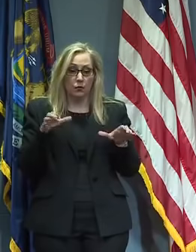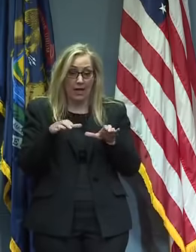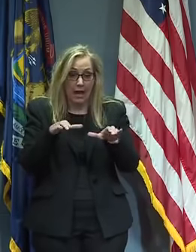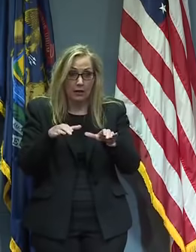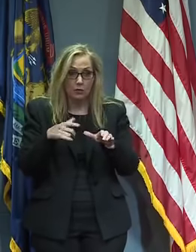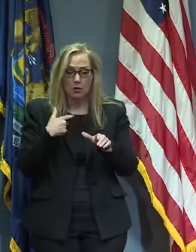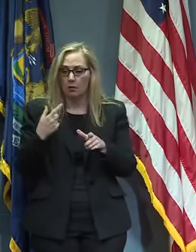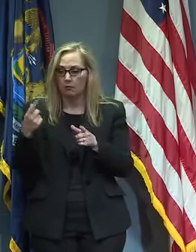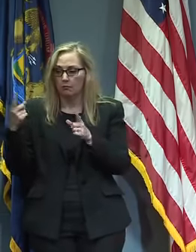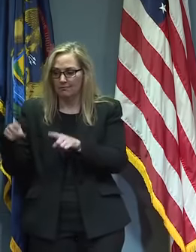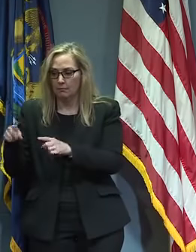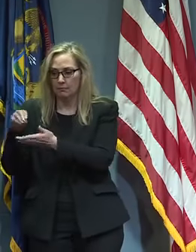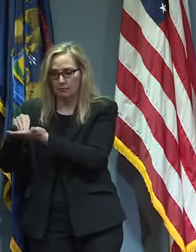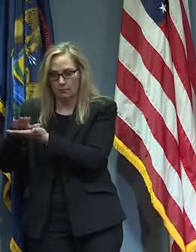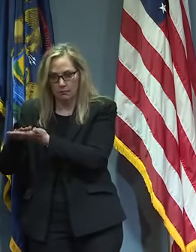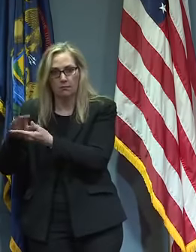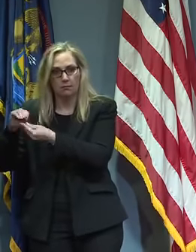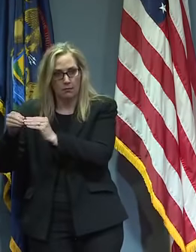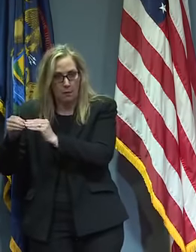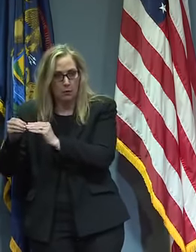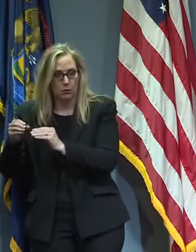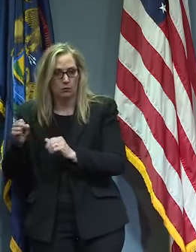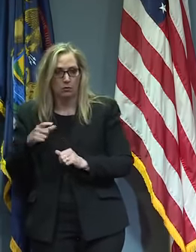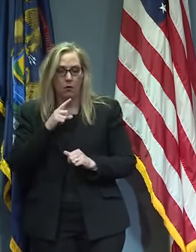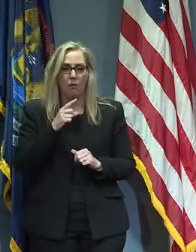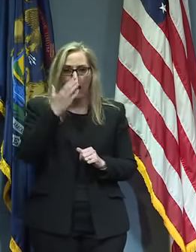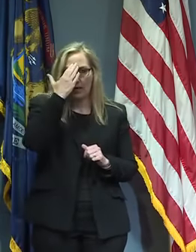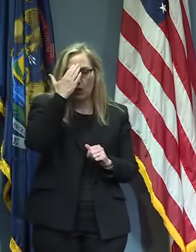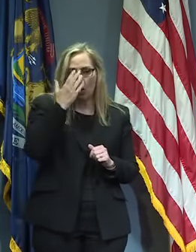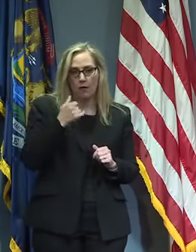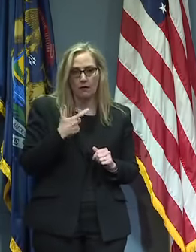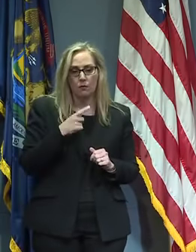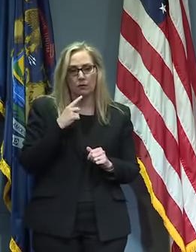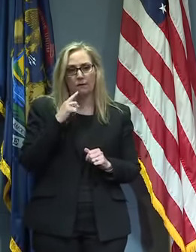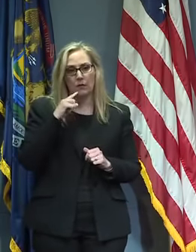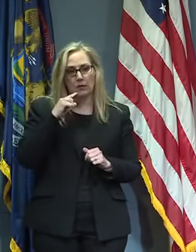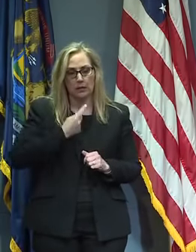headed was a very serious,